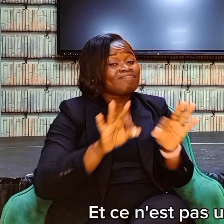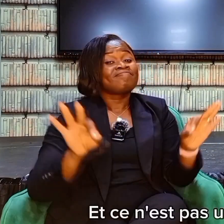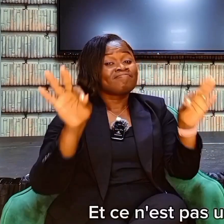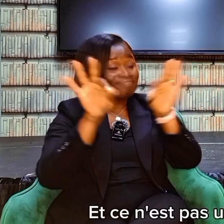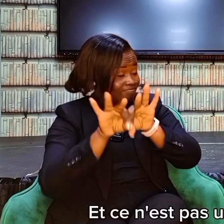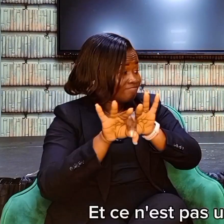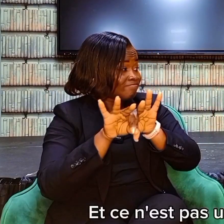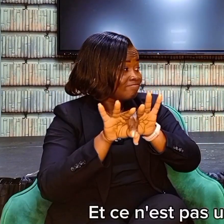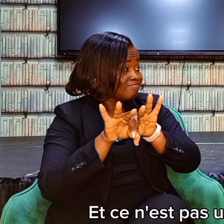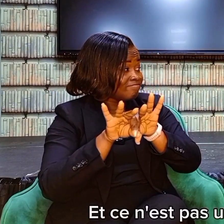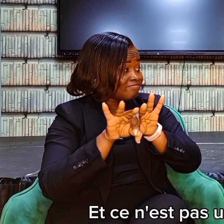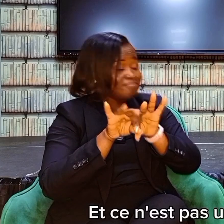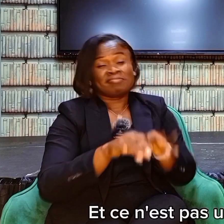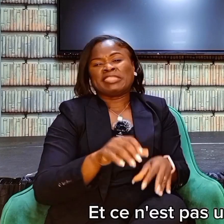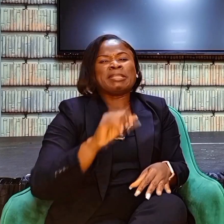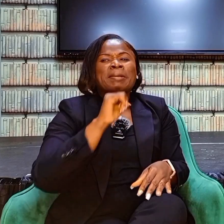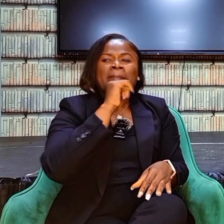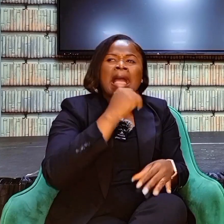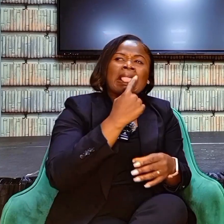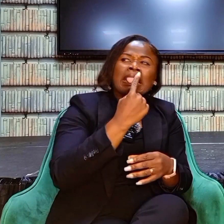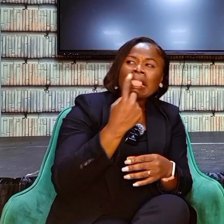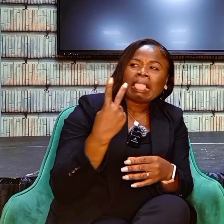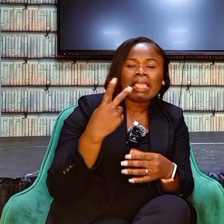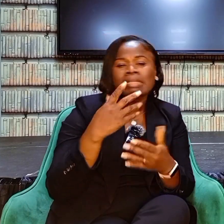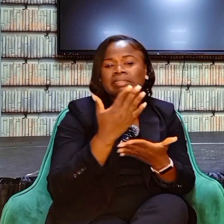And it's not a one-day thing,